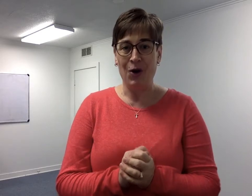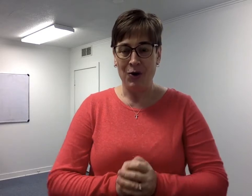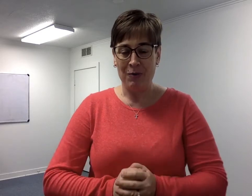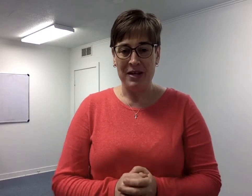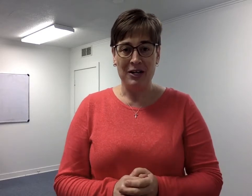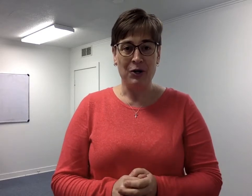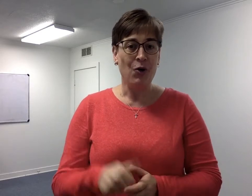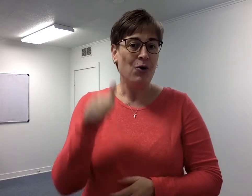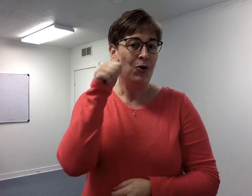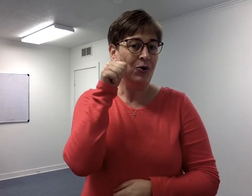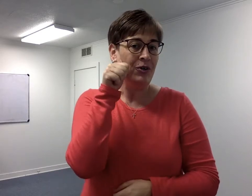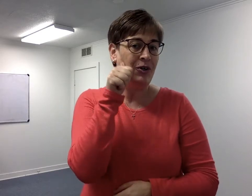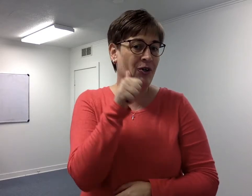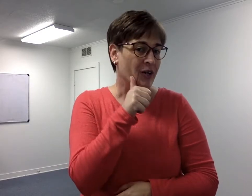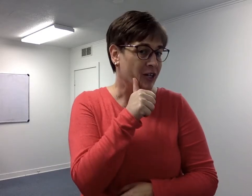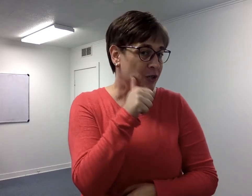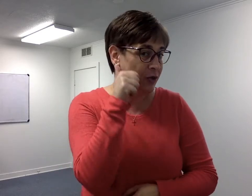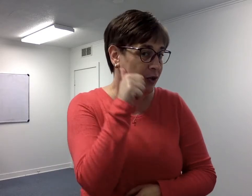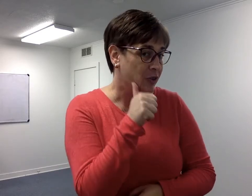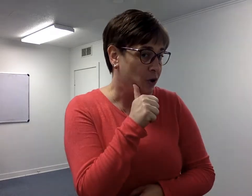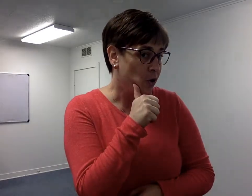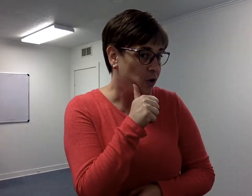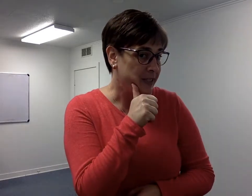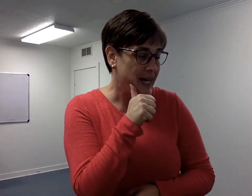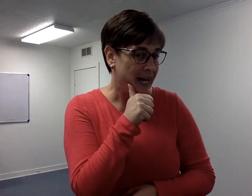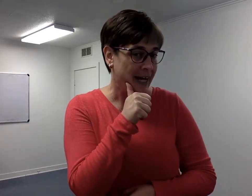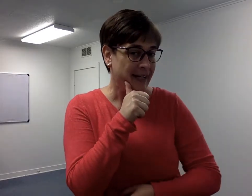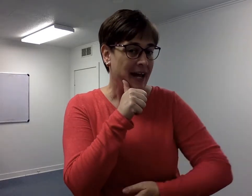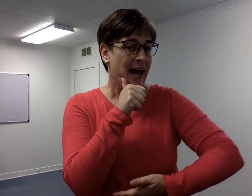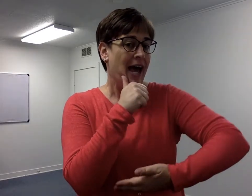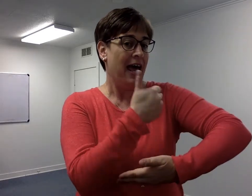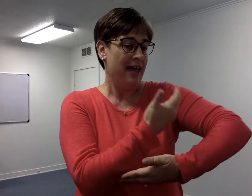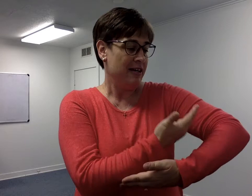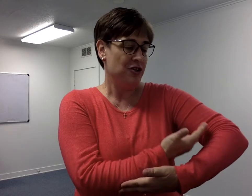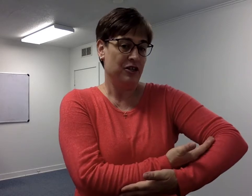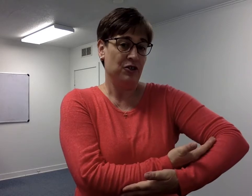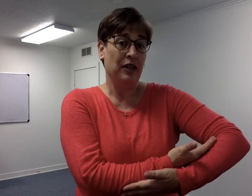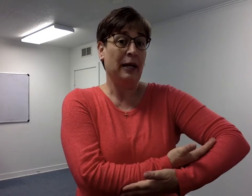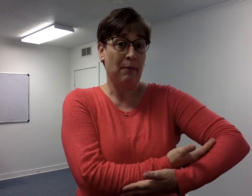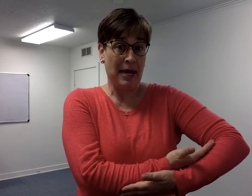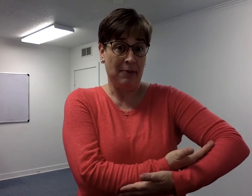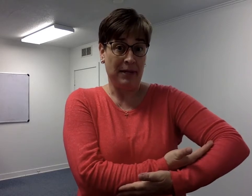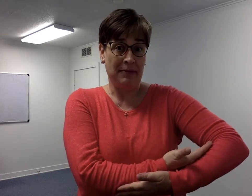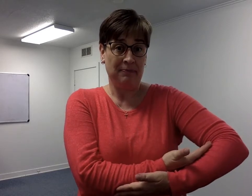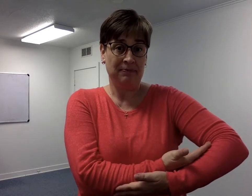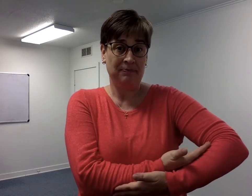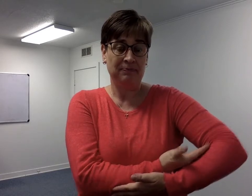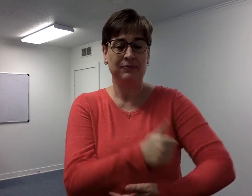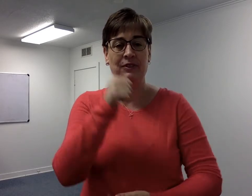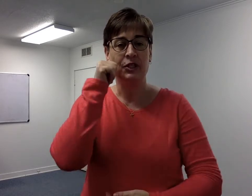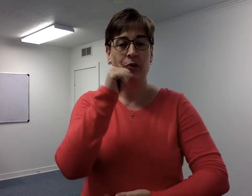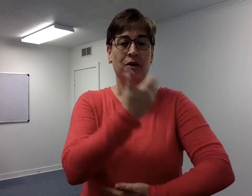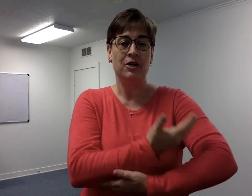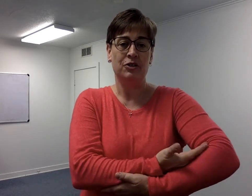daughter being a girl, you're going to do the girl sign, and then you're going to do like a baby. So